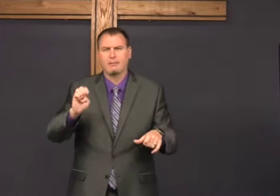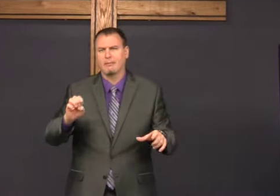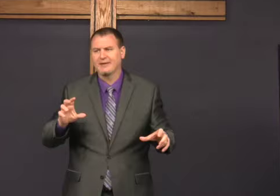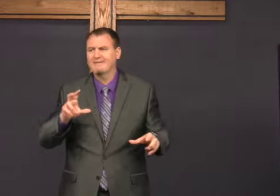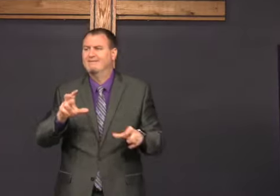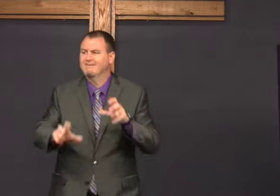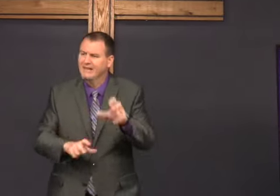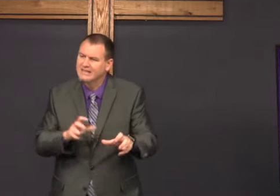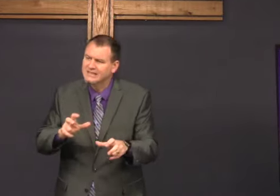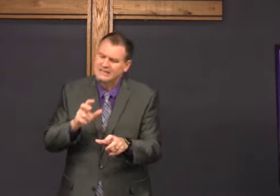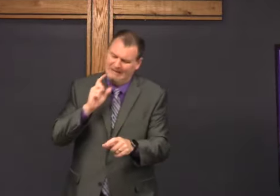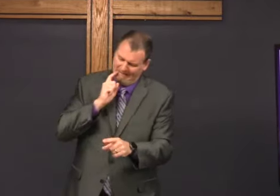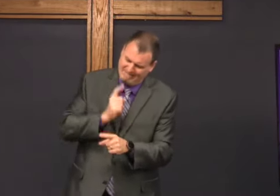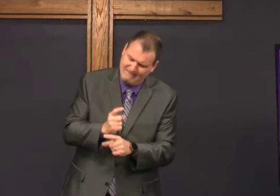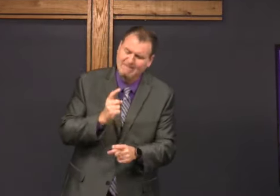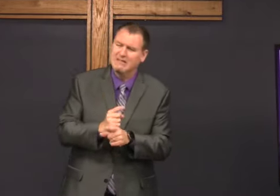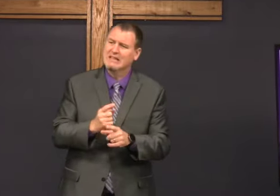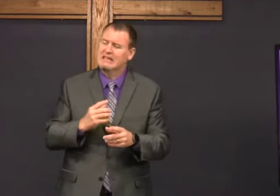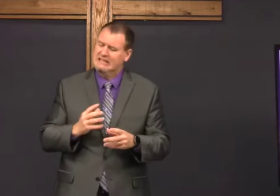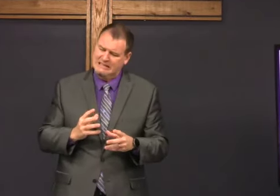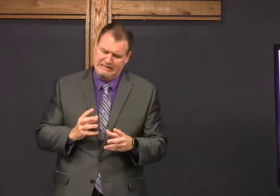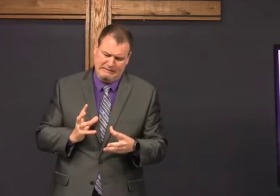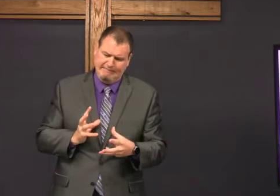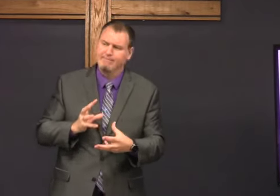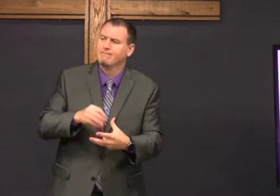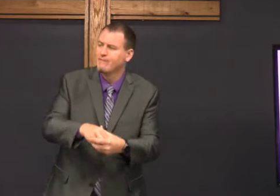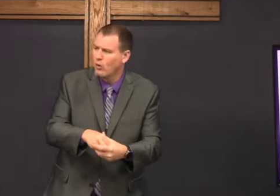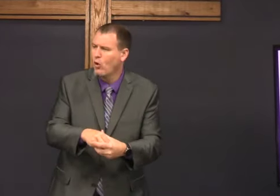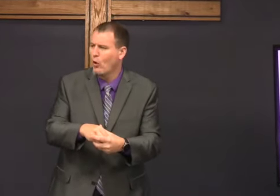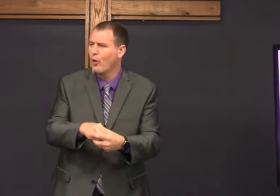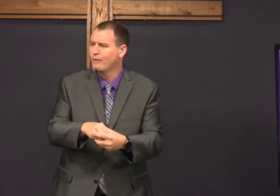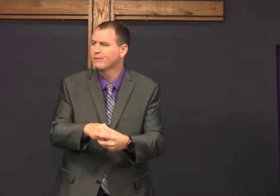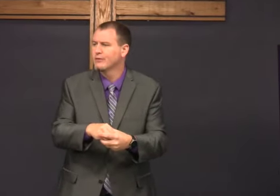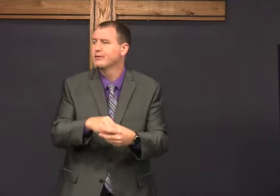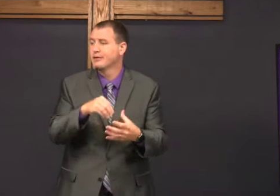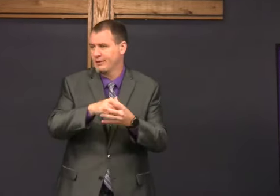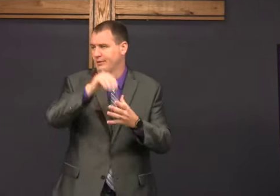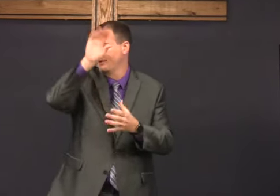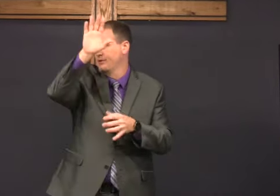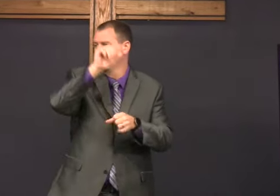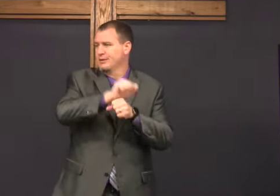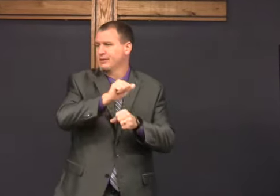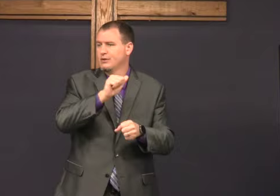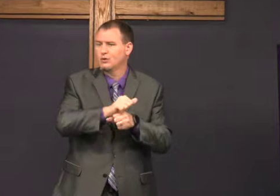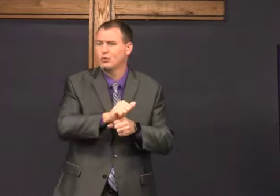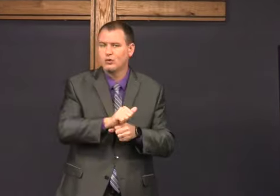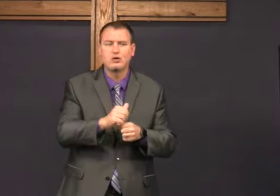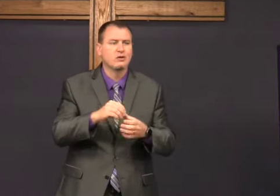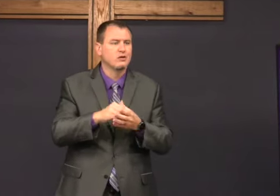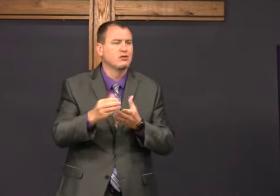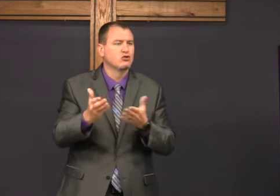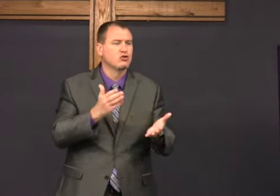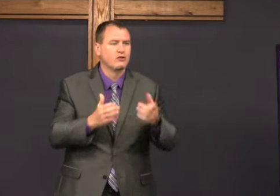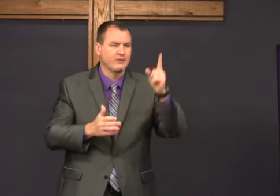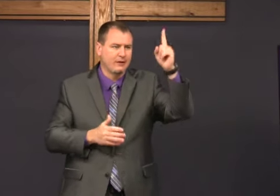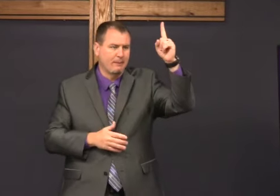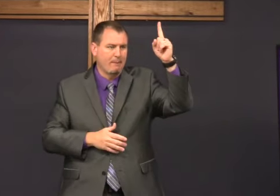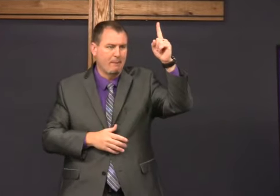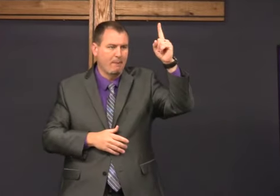must invest faithfully and be involved in his work and